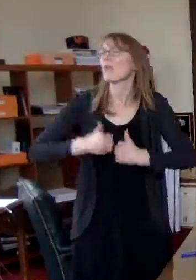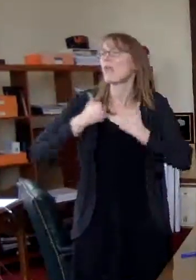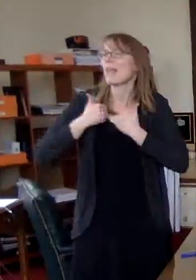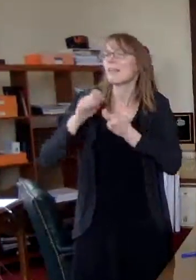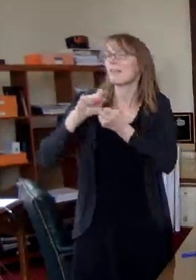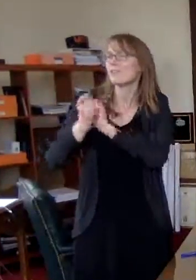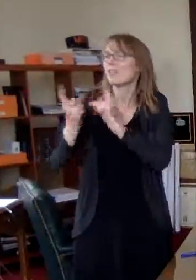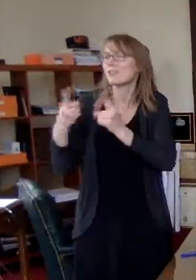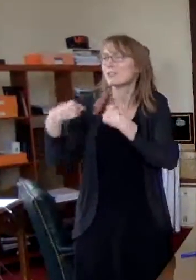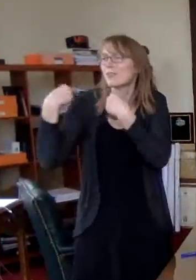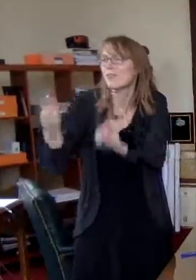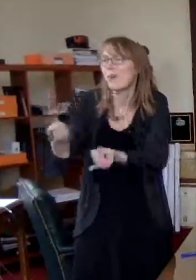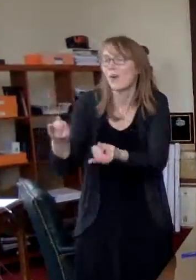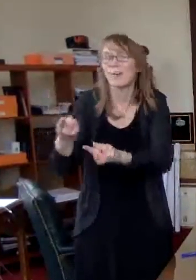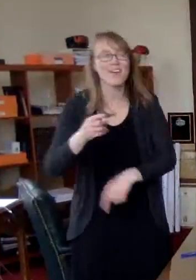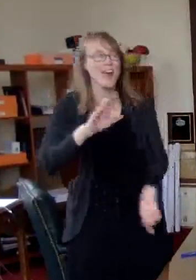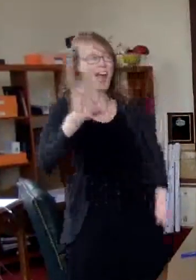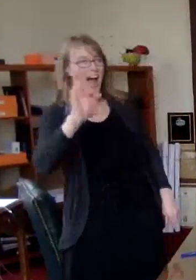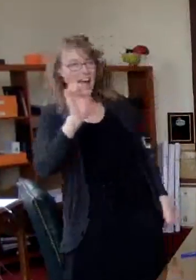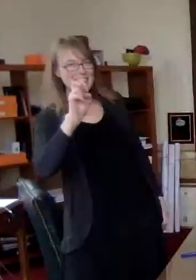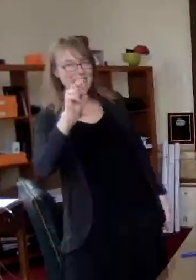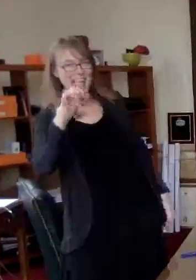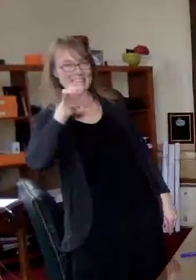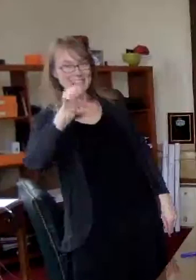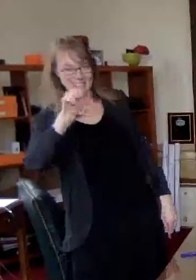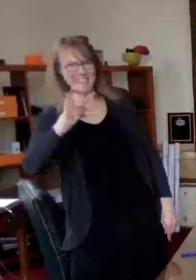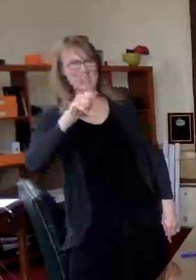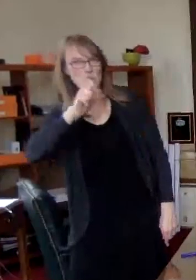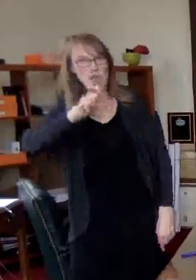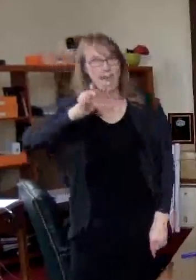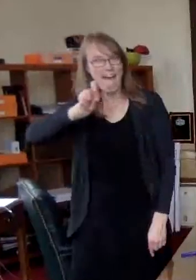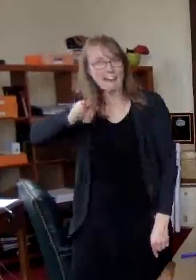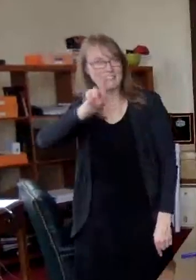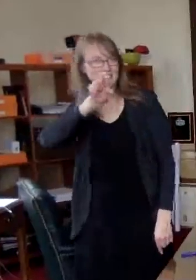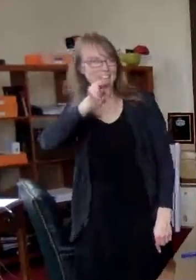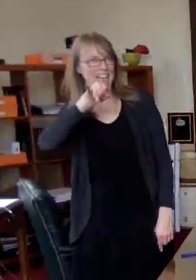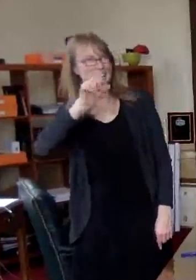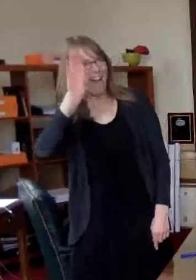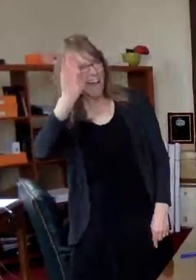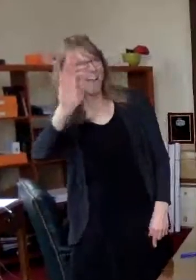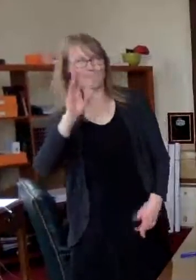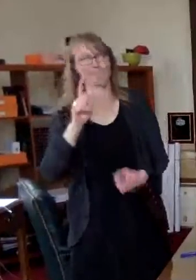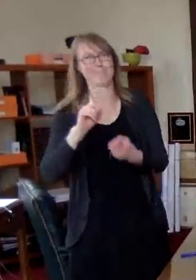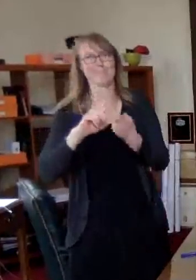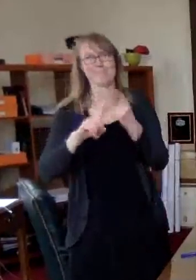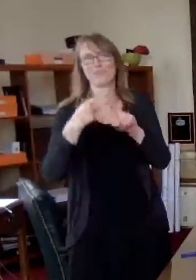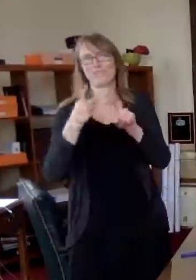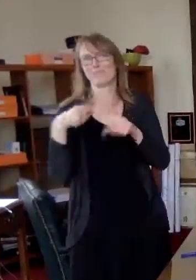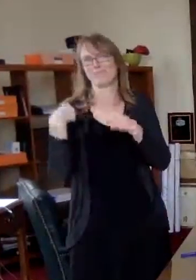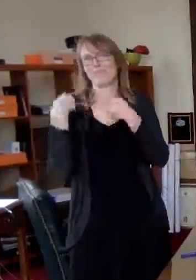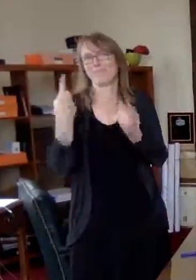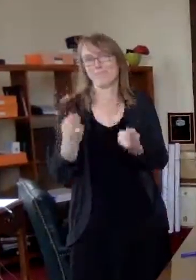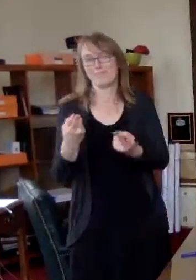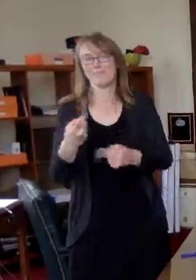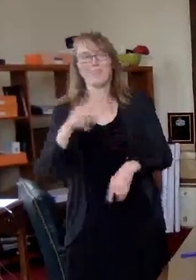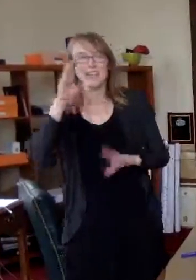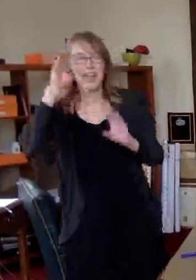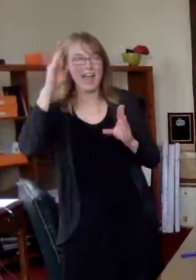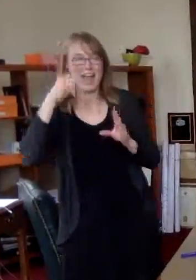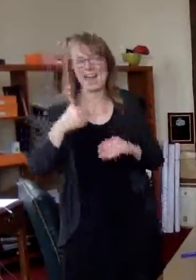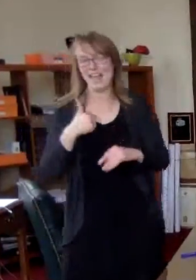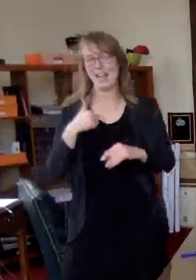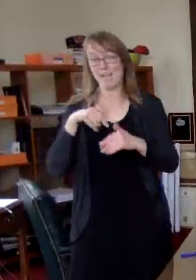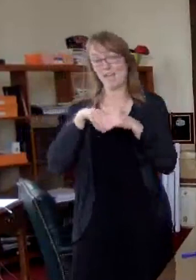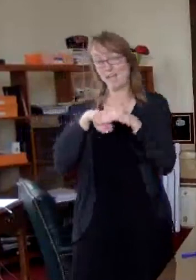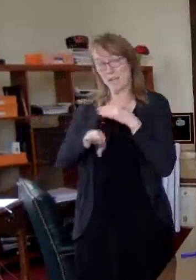longtime friend. So my life has changed in a couple of ways. One, I am in the office every day with a skeleton crew of